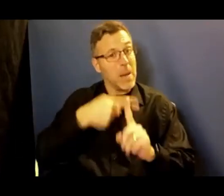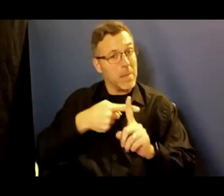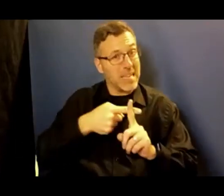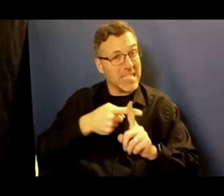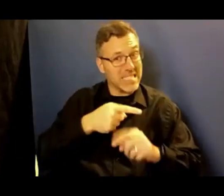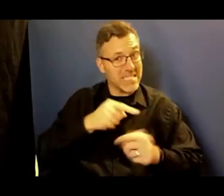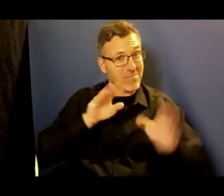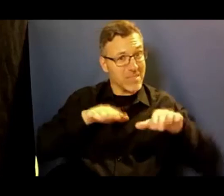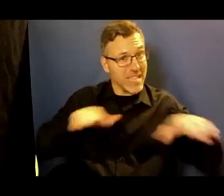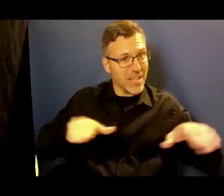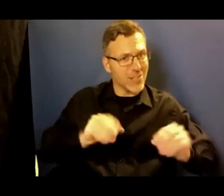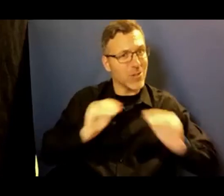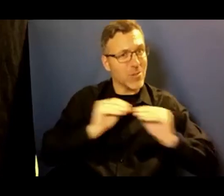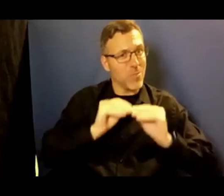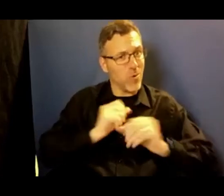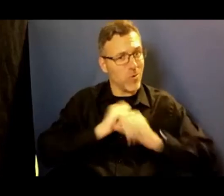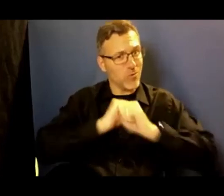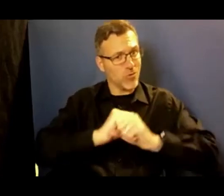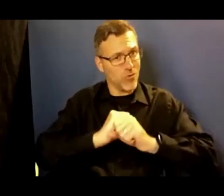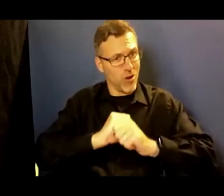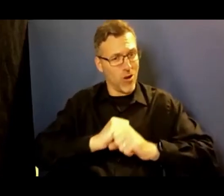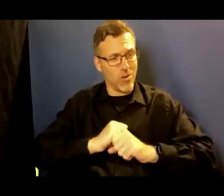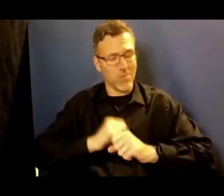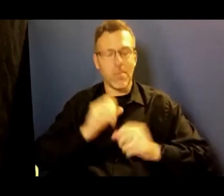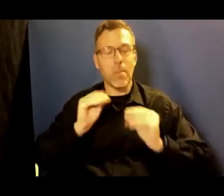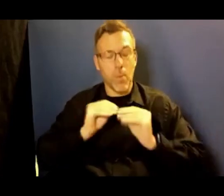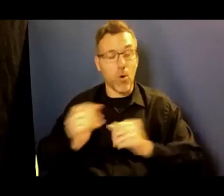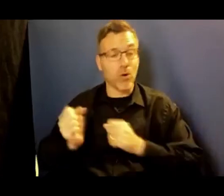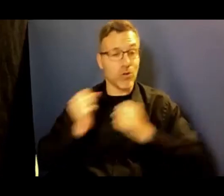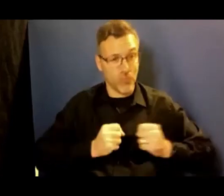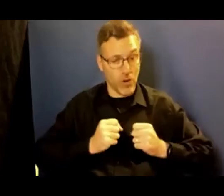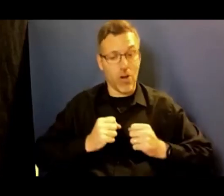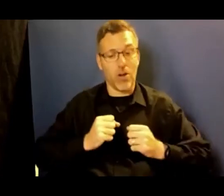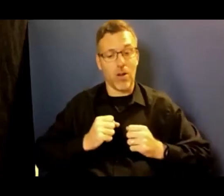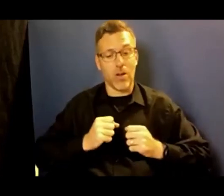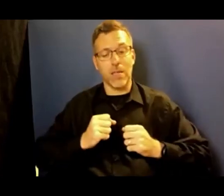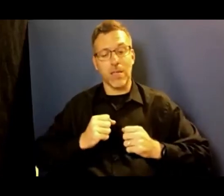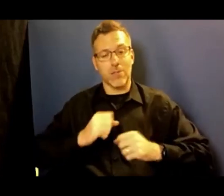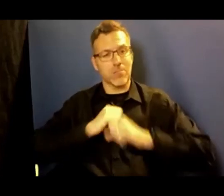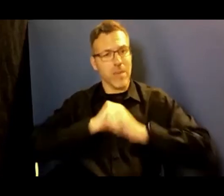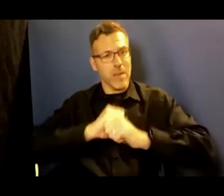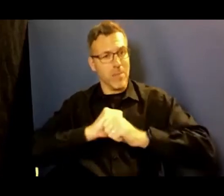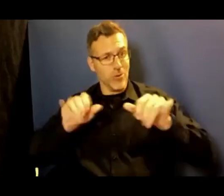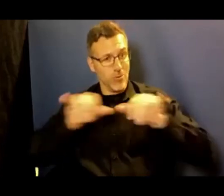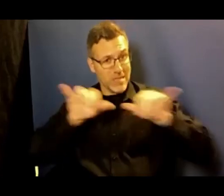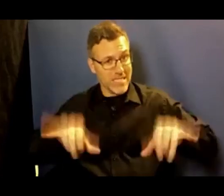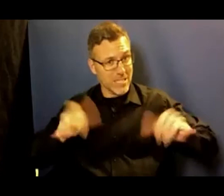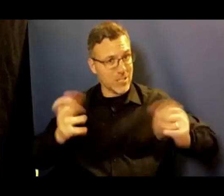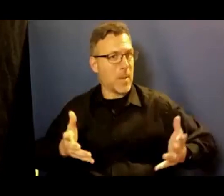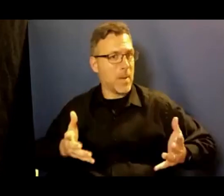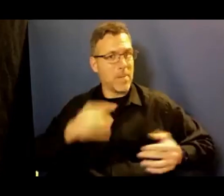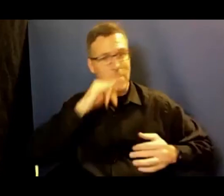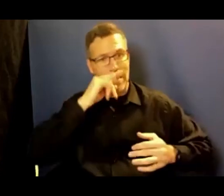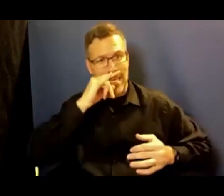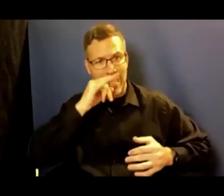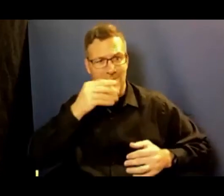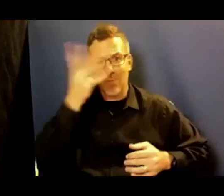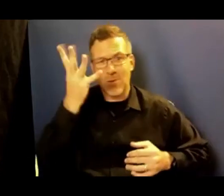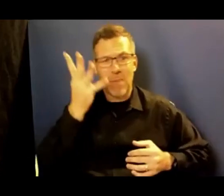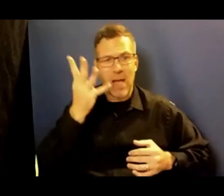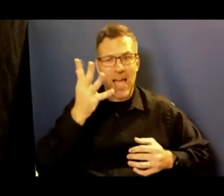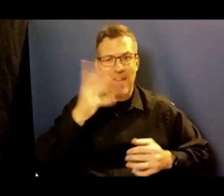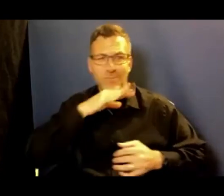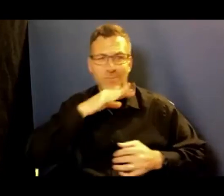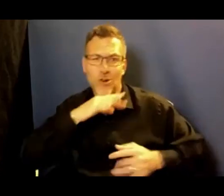than ours. Their immune systems are young and excited to learn, and they're like ready to take on a new challenge. And